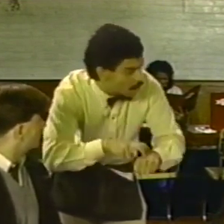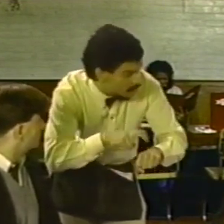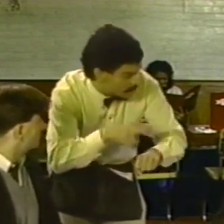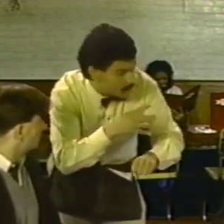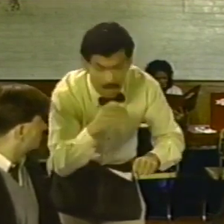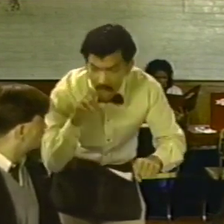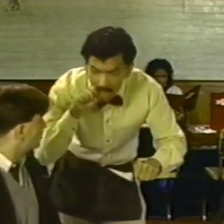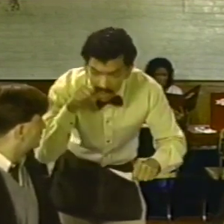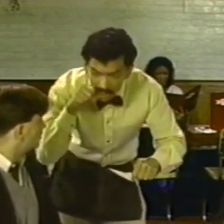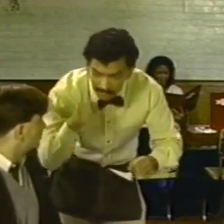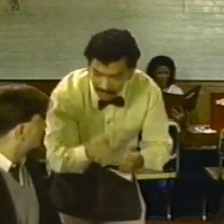I've got mine